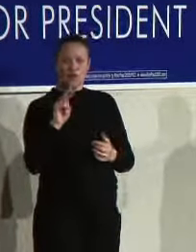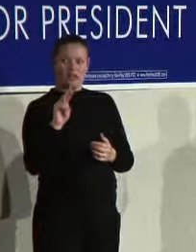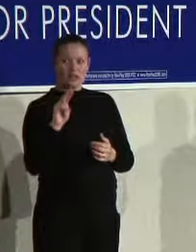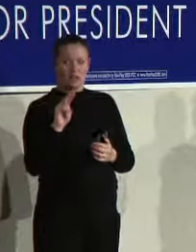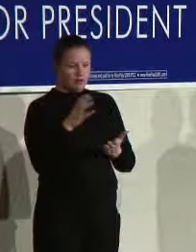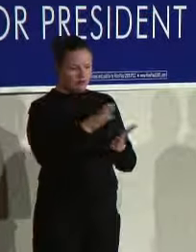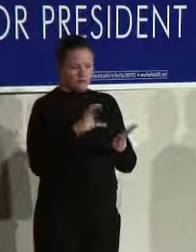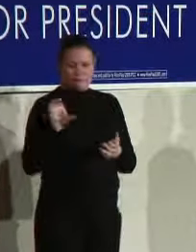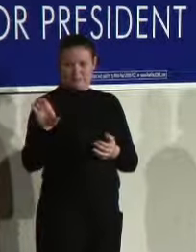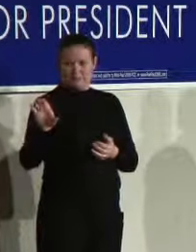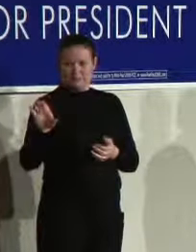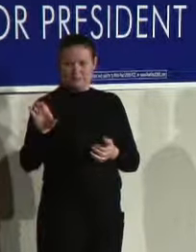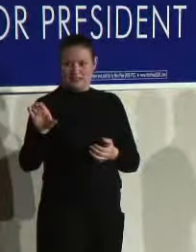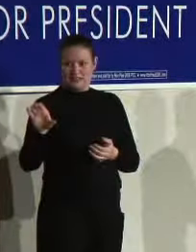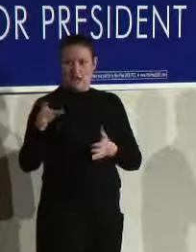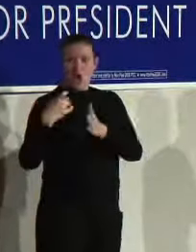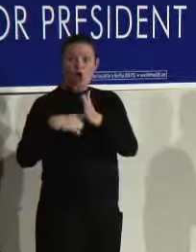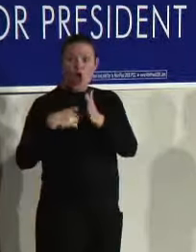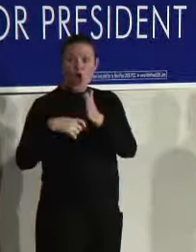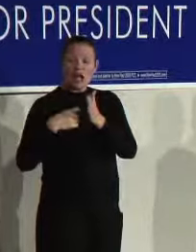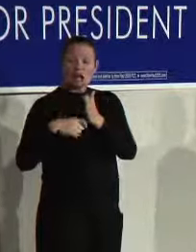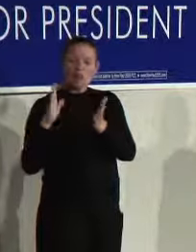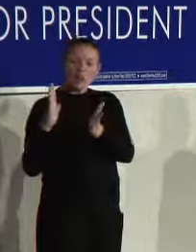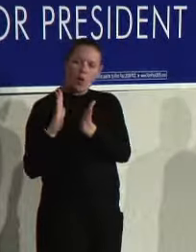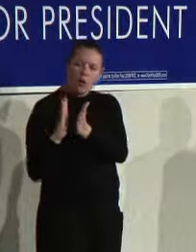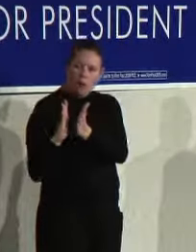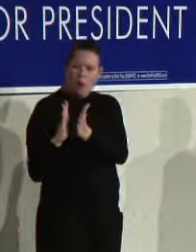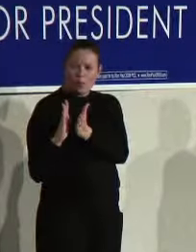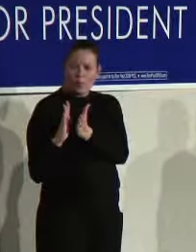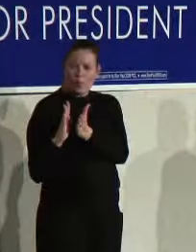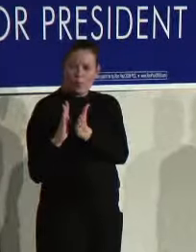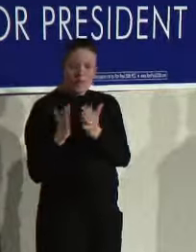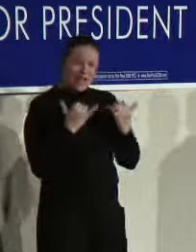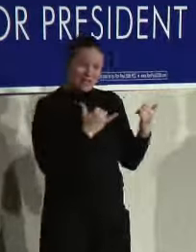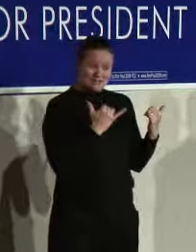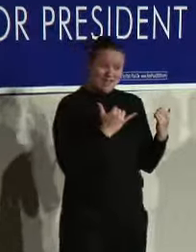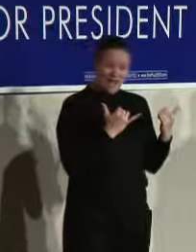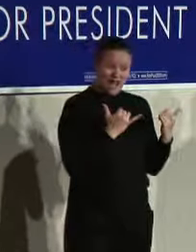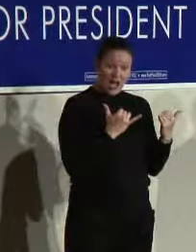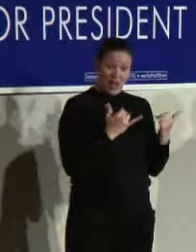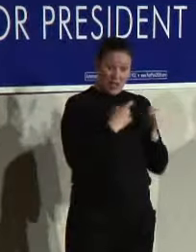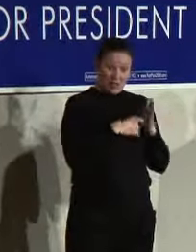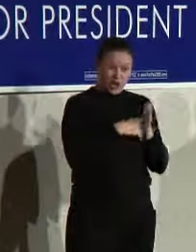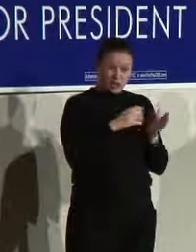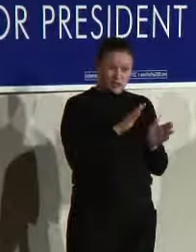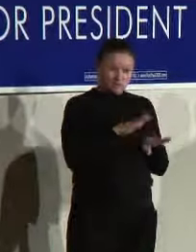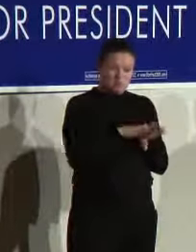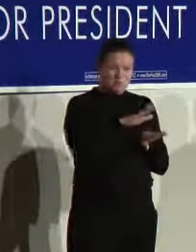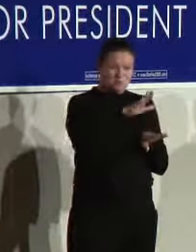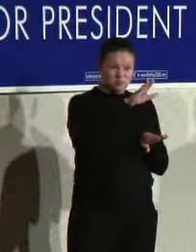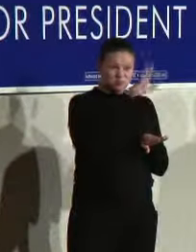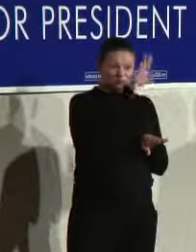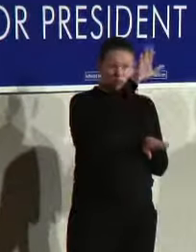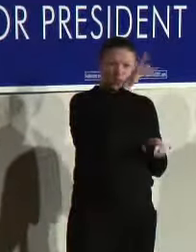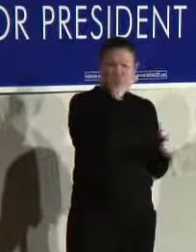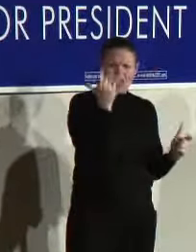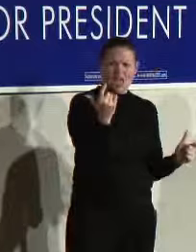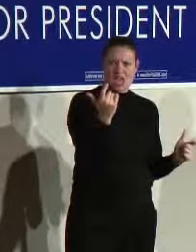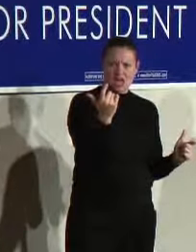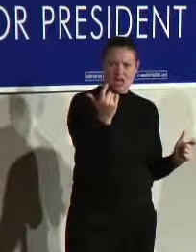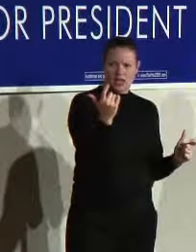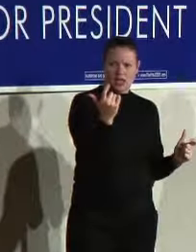high. Today you're dealing with cost of medicine, cost of education, and those prices are inflated more than anything else. So you